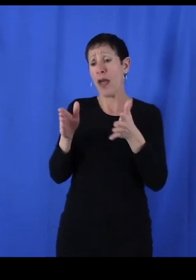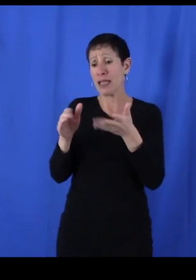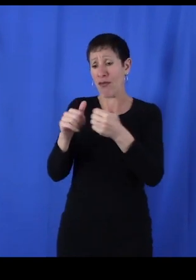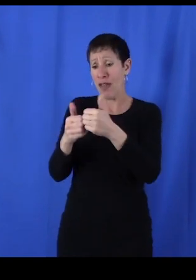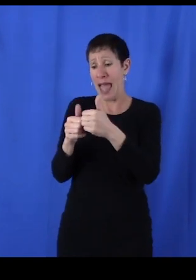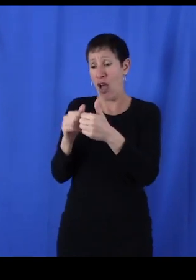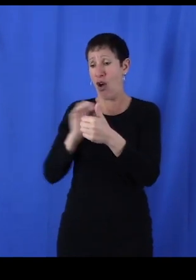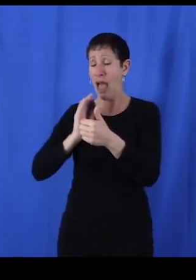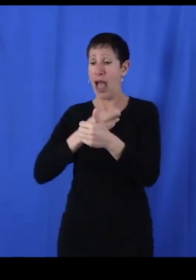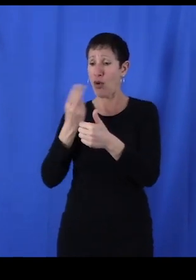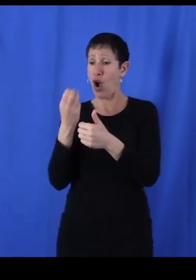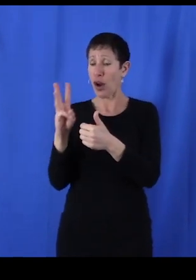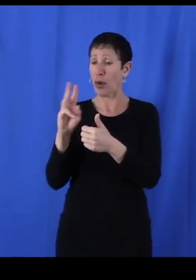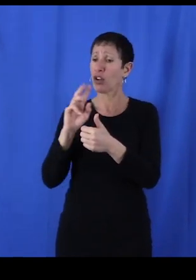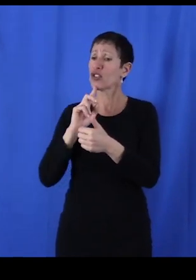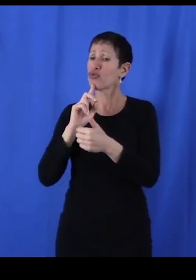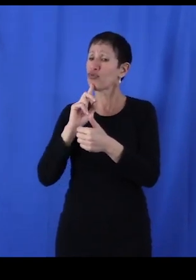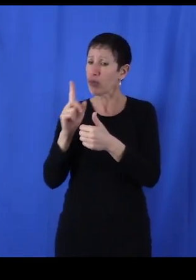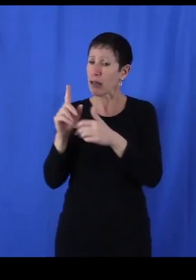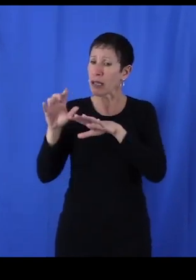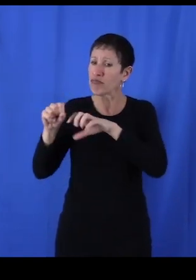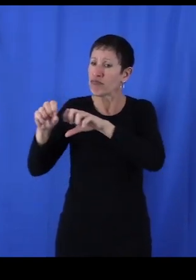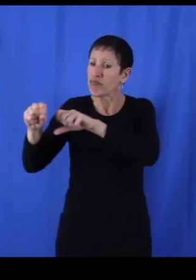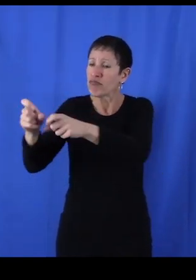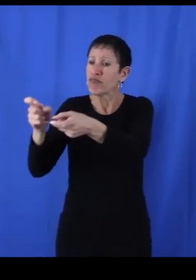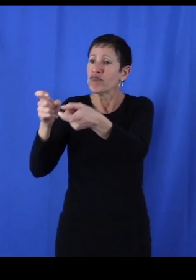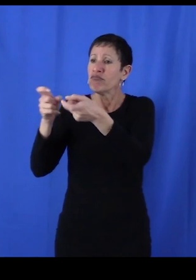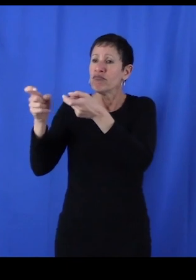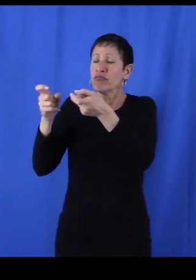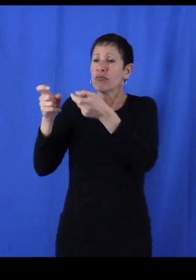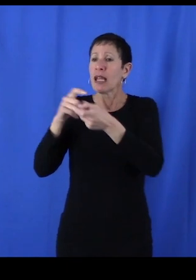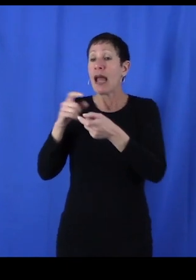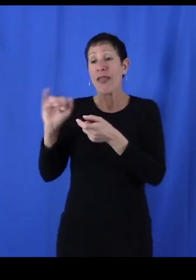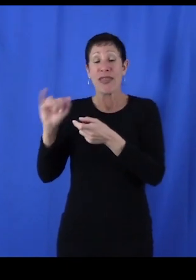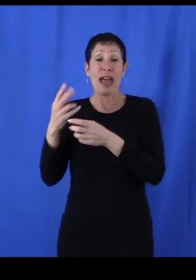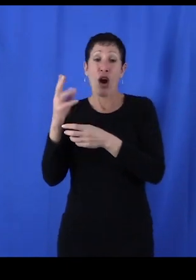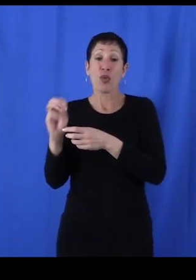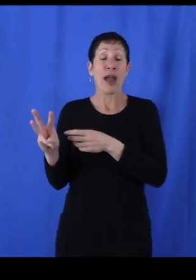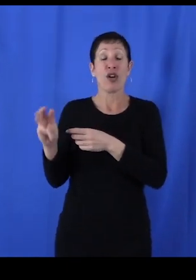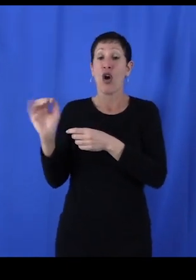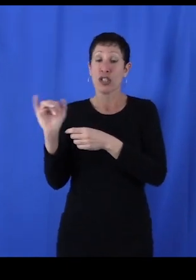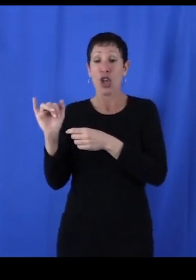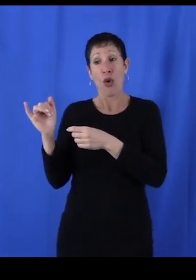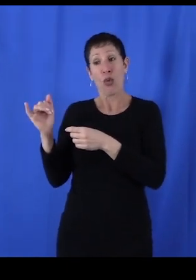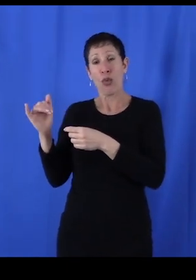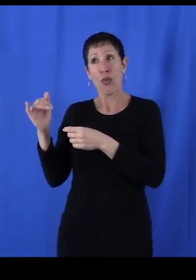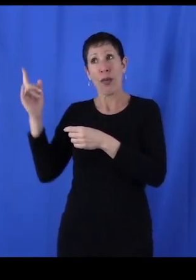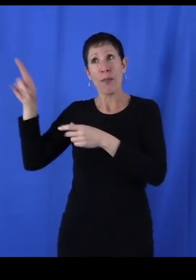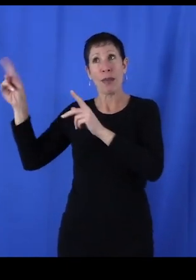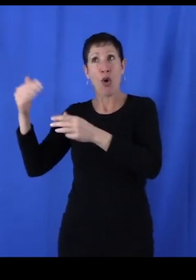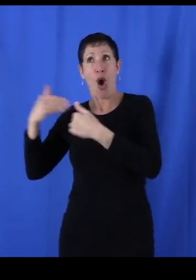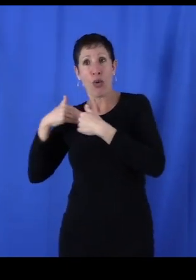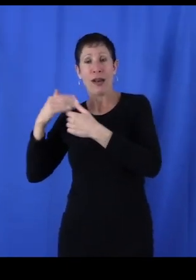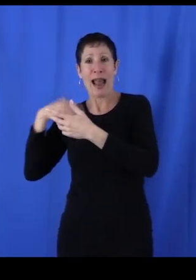really promiscuous and perverse. That right now it is also proprietary, but there are other things that are happening that we can